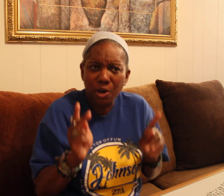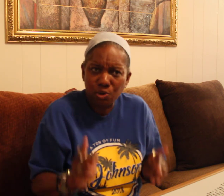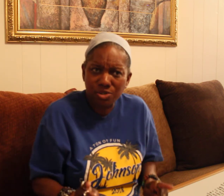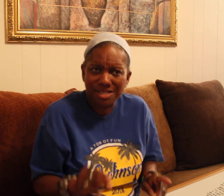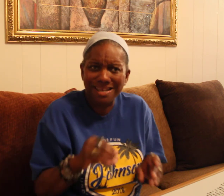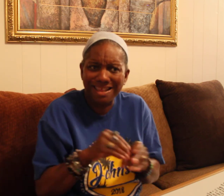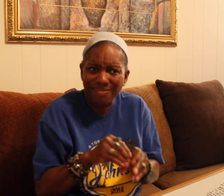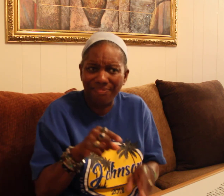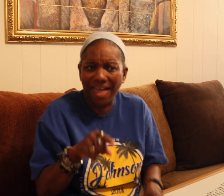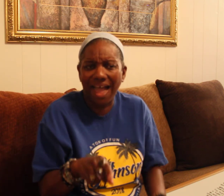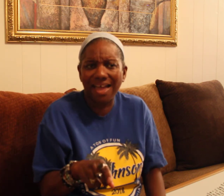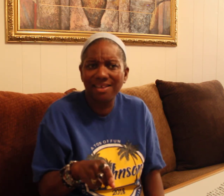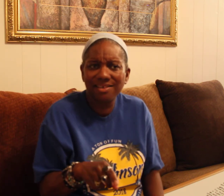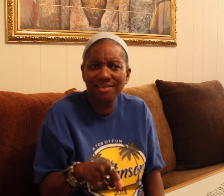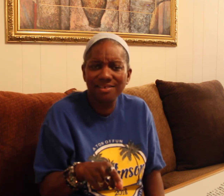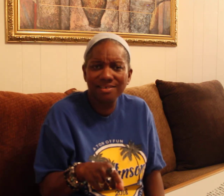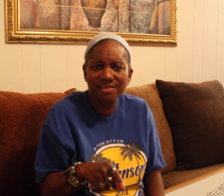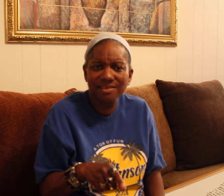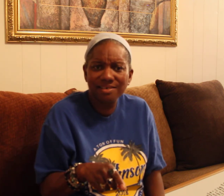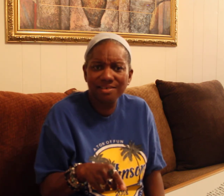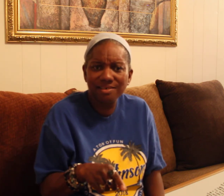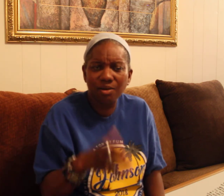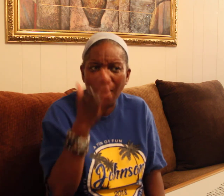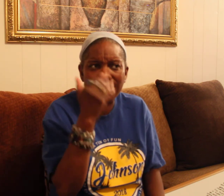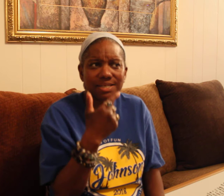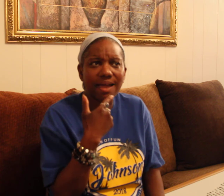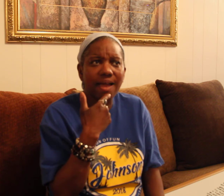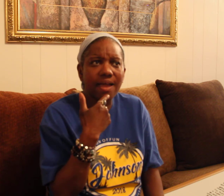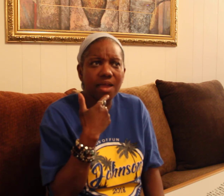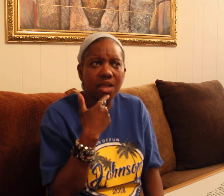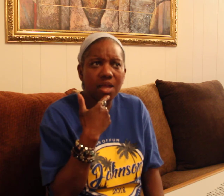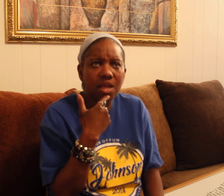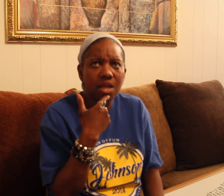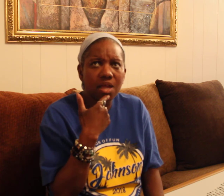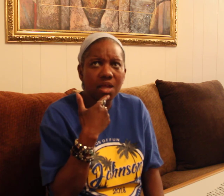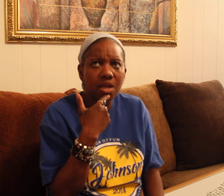person in that. That's why I say